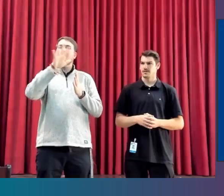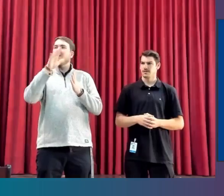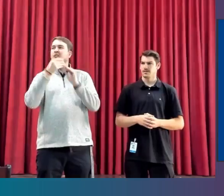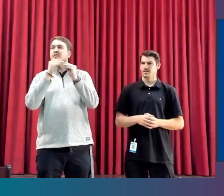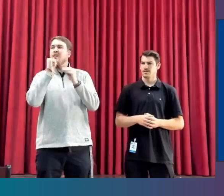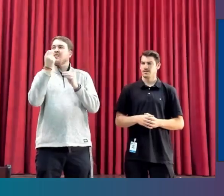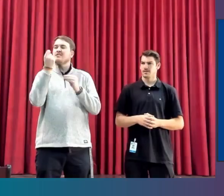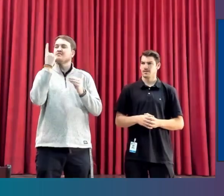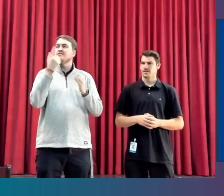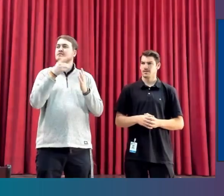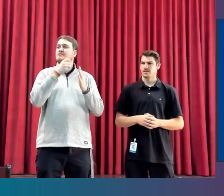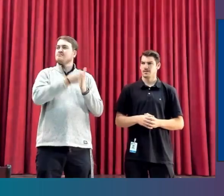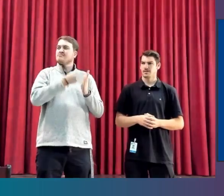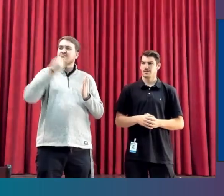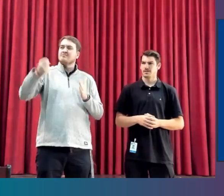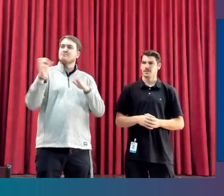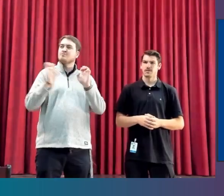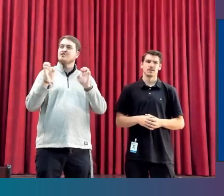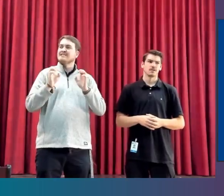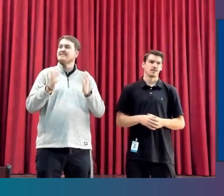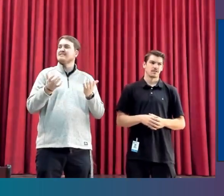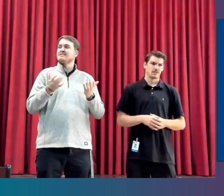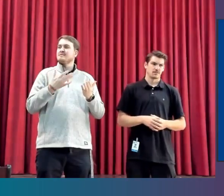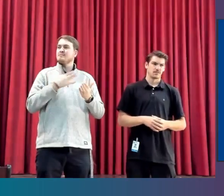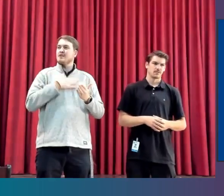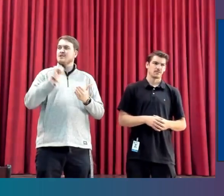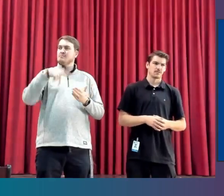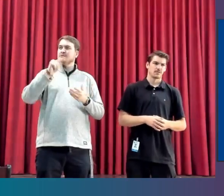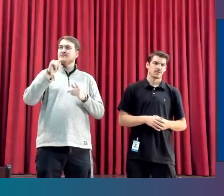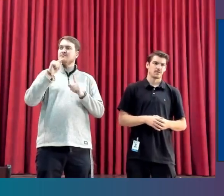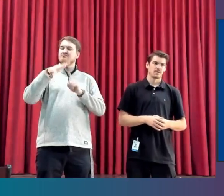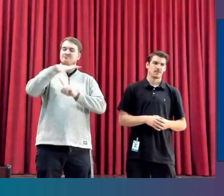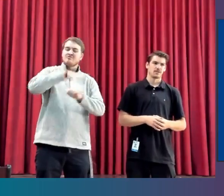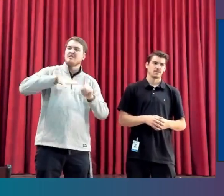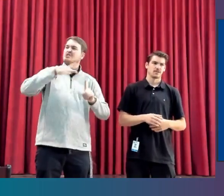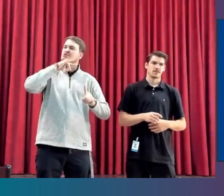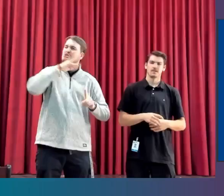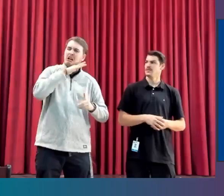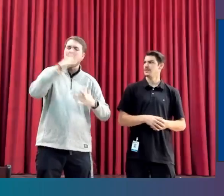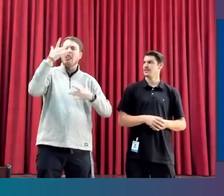and I were talking about the fact that